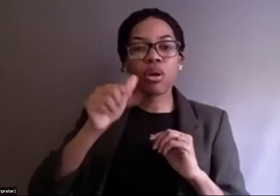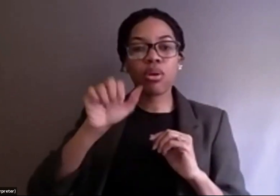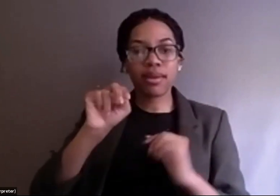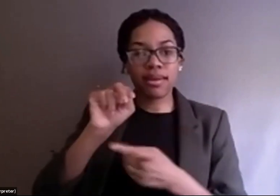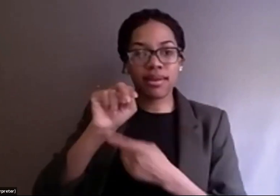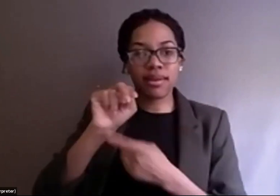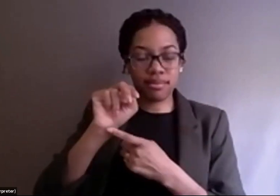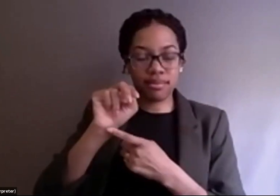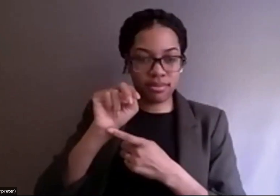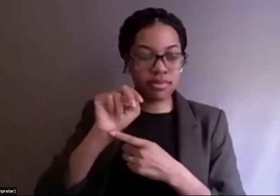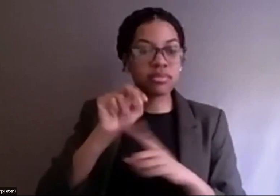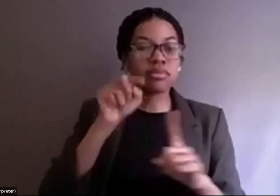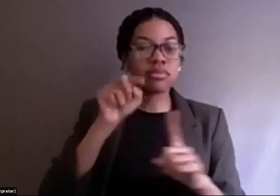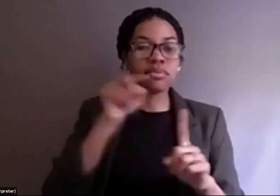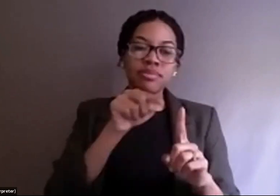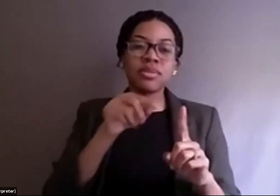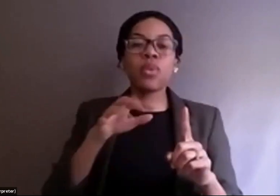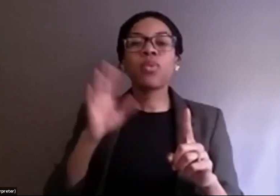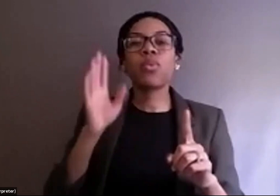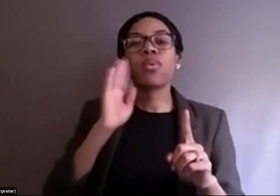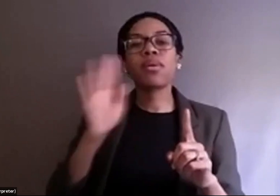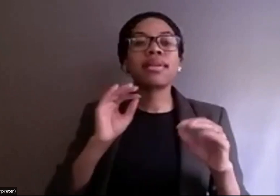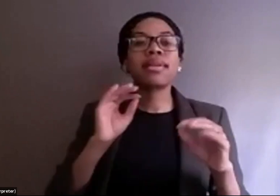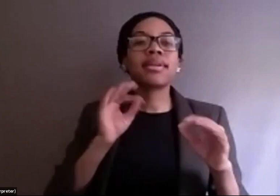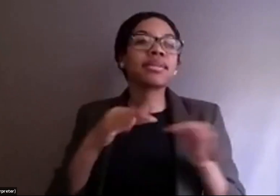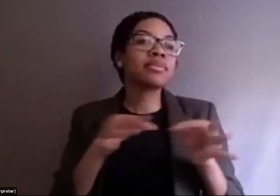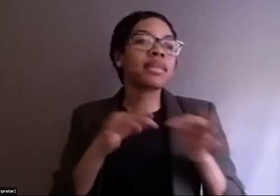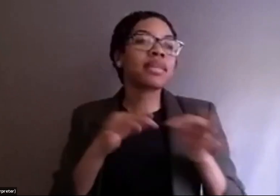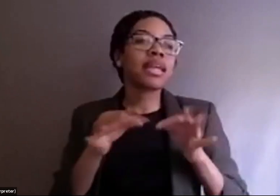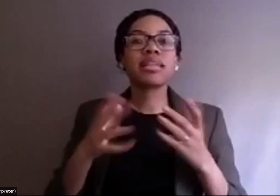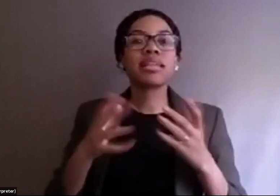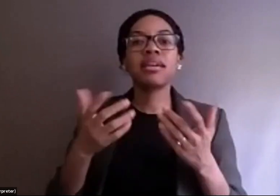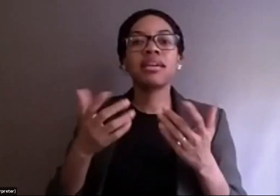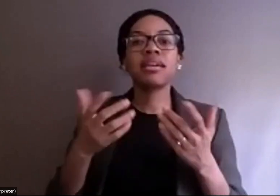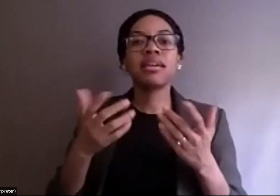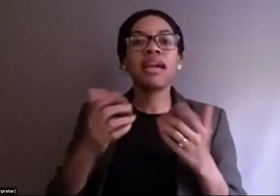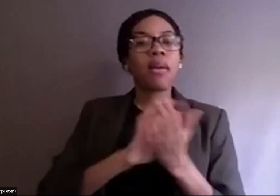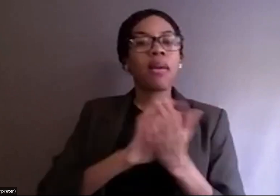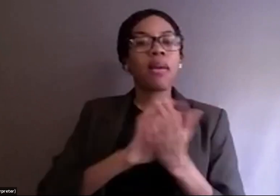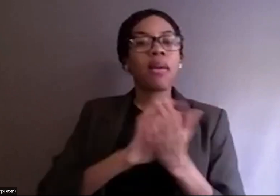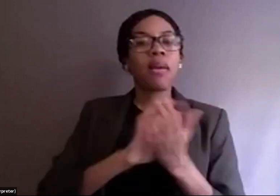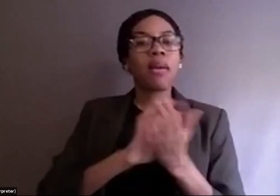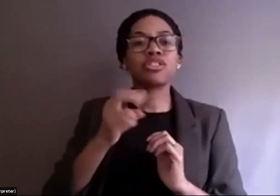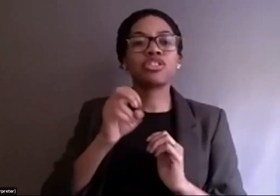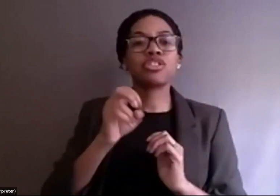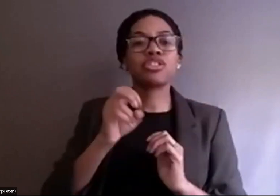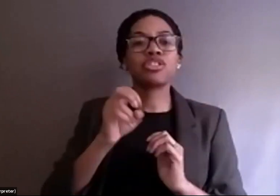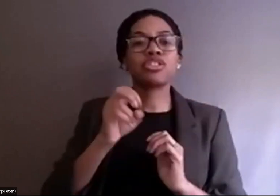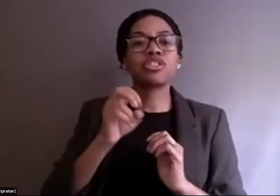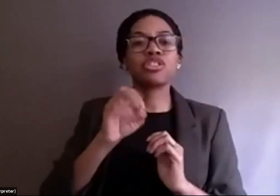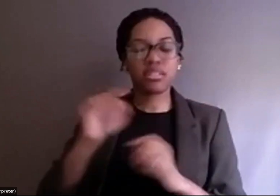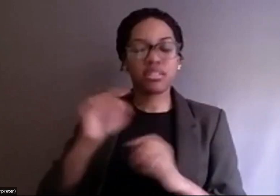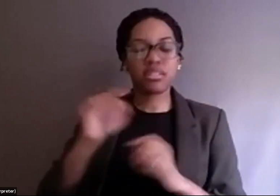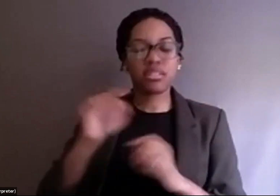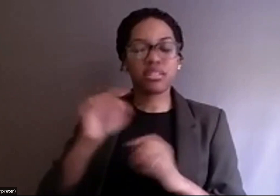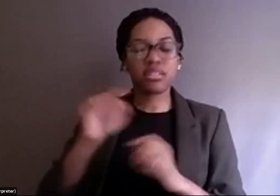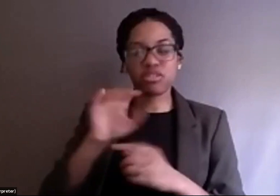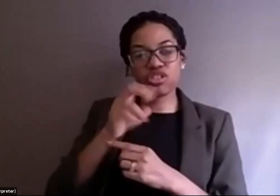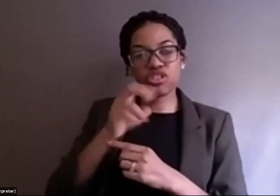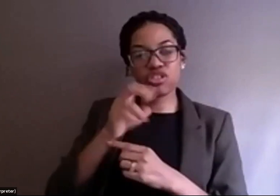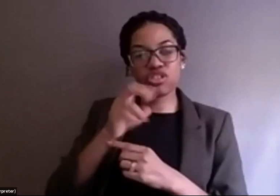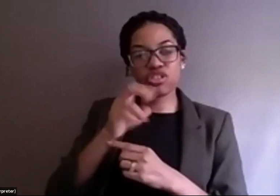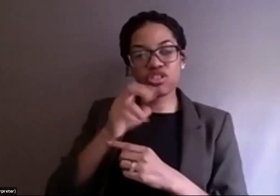sheriff. The other is Board of Education. What were the such responsibilities of the Board of